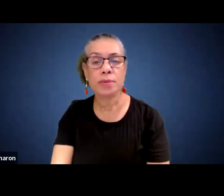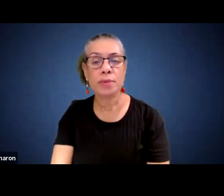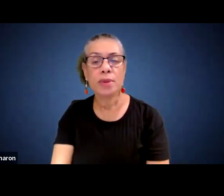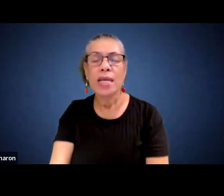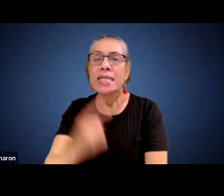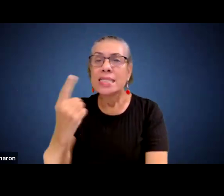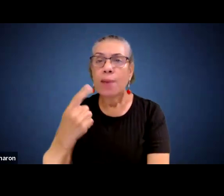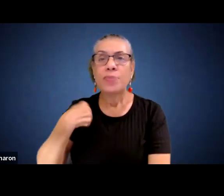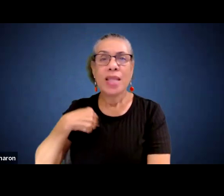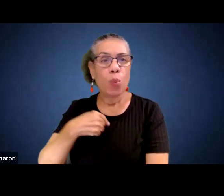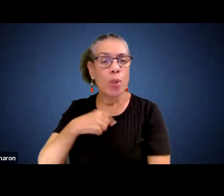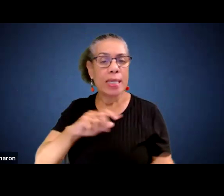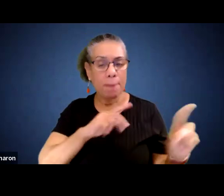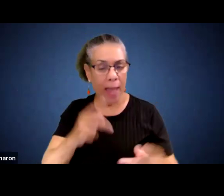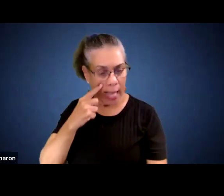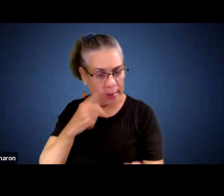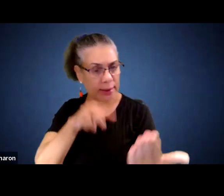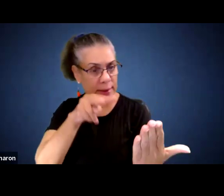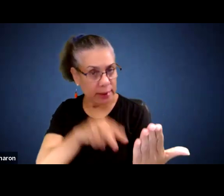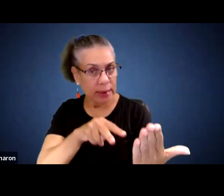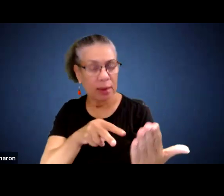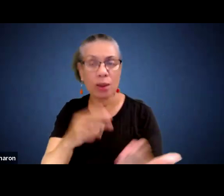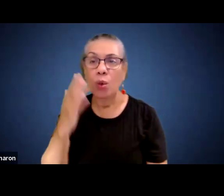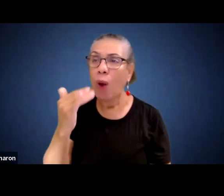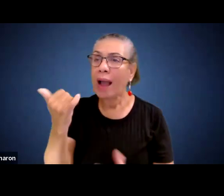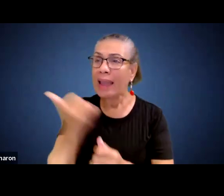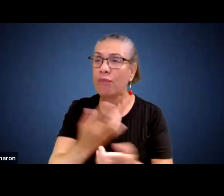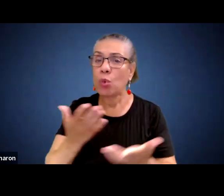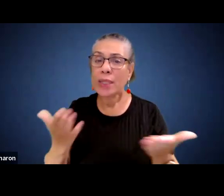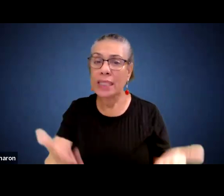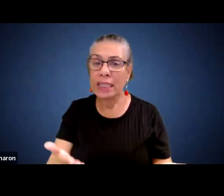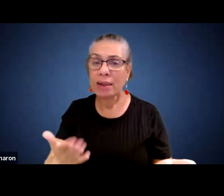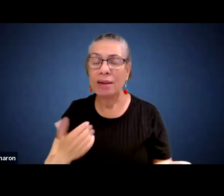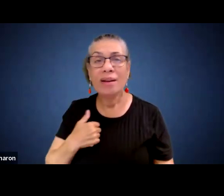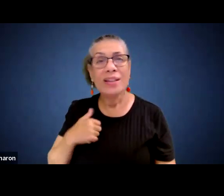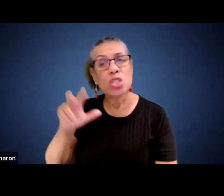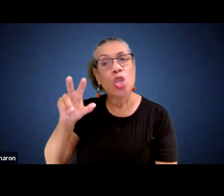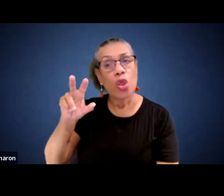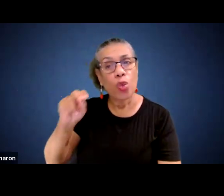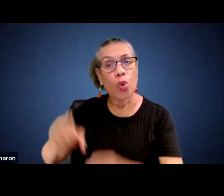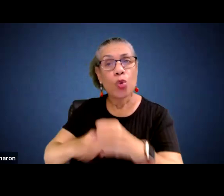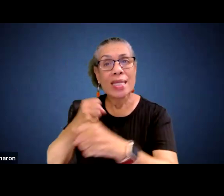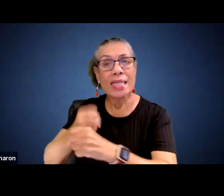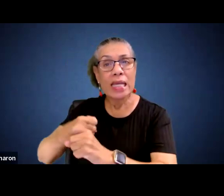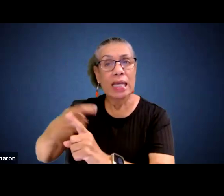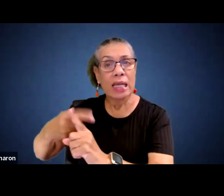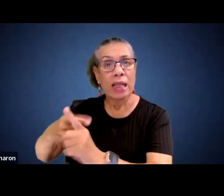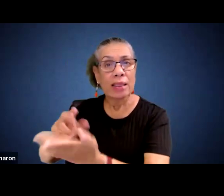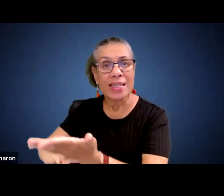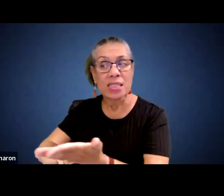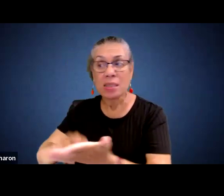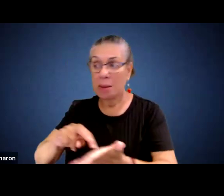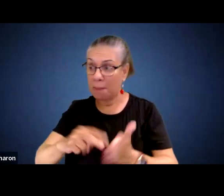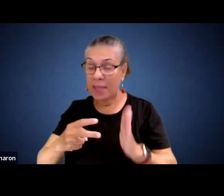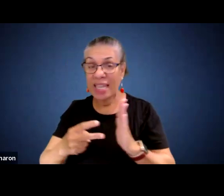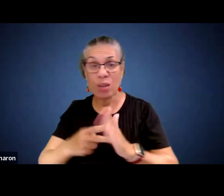that we can come back and see. Because the thing is, everybody here, this is a 30-year lease they're talking about. Everybody here will be gone when that lease